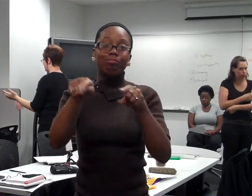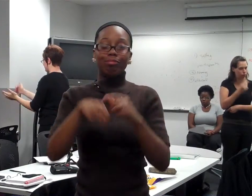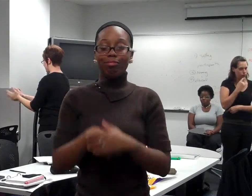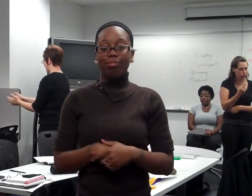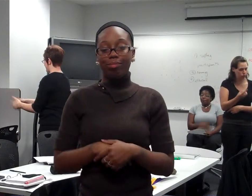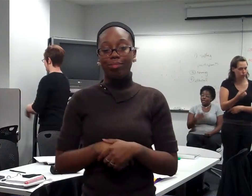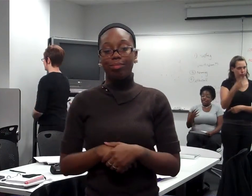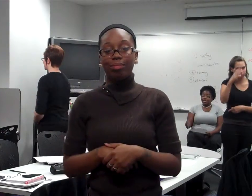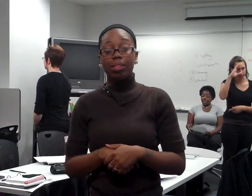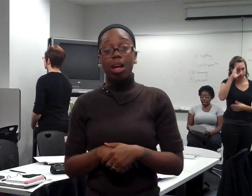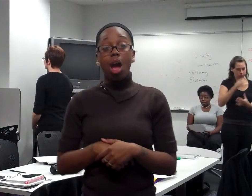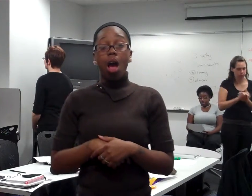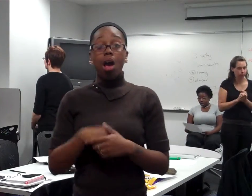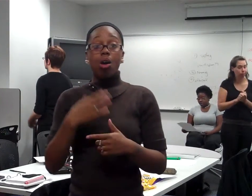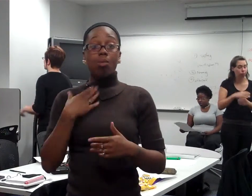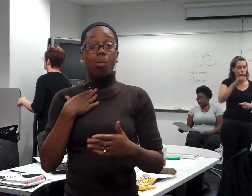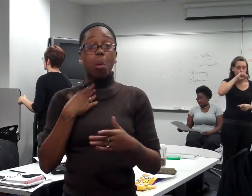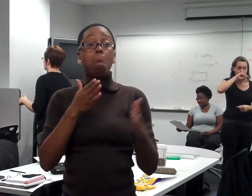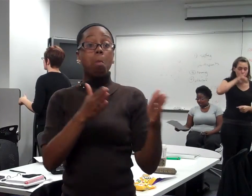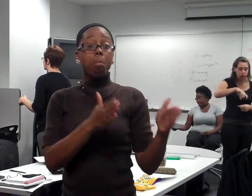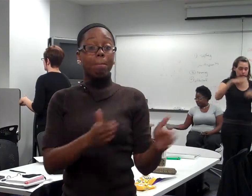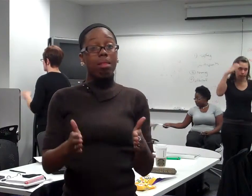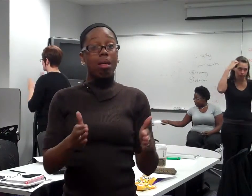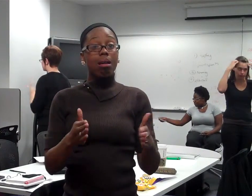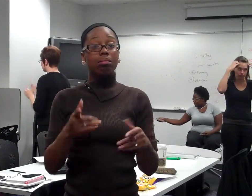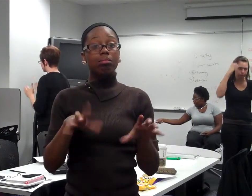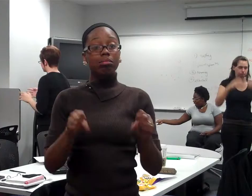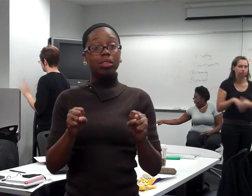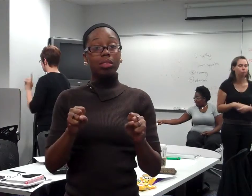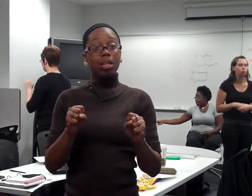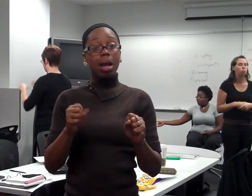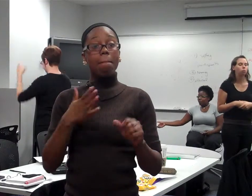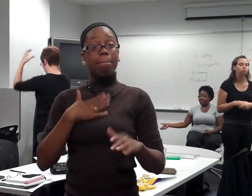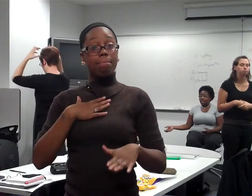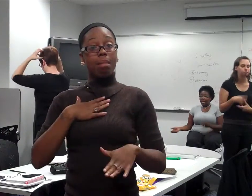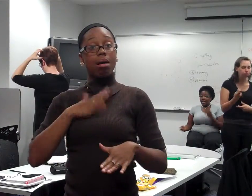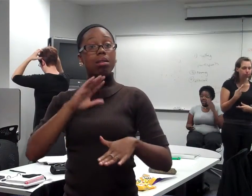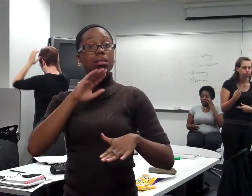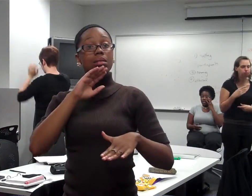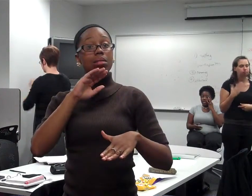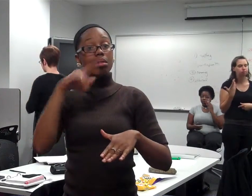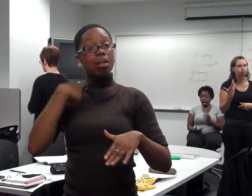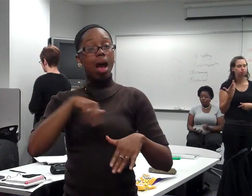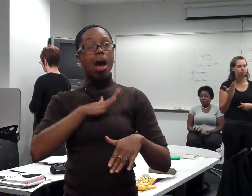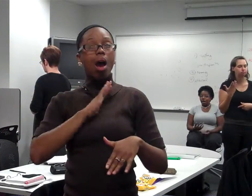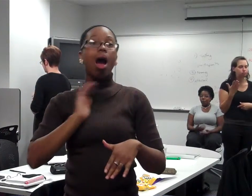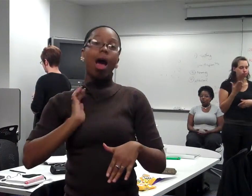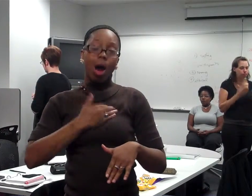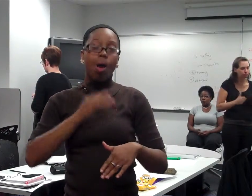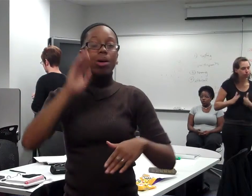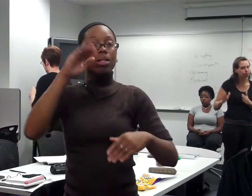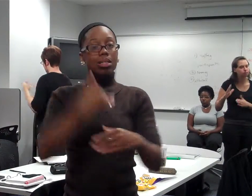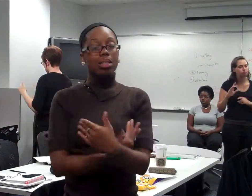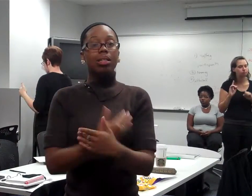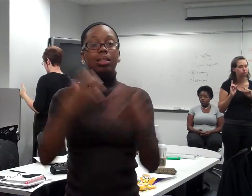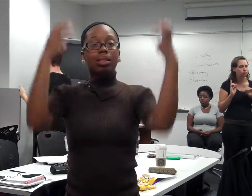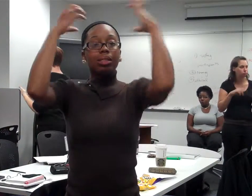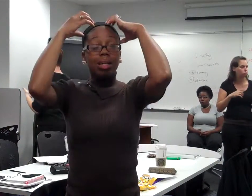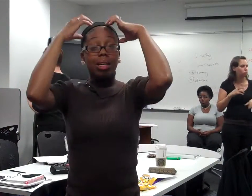So we made a plan to take our son to Disney. And my son asked me, he said, Mom, I want to ride roller coasters. I want to ride roller